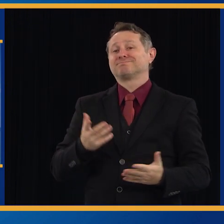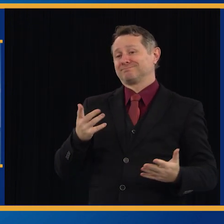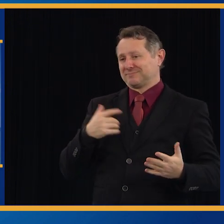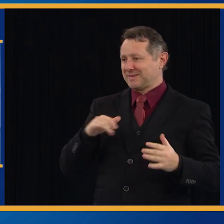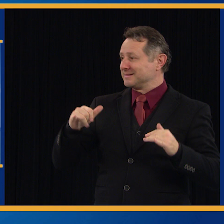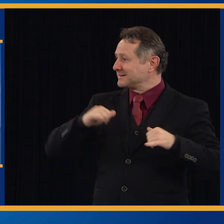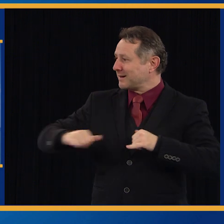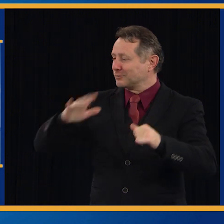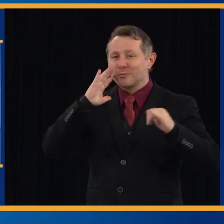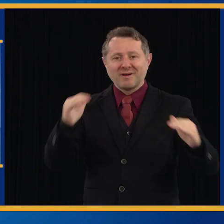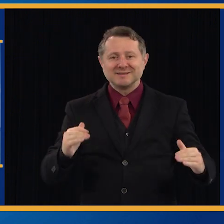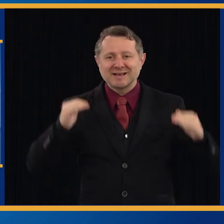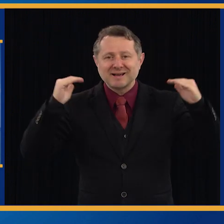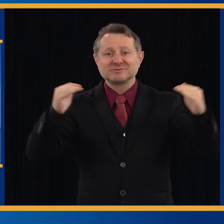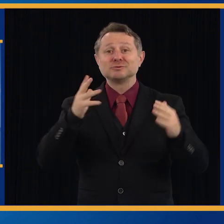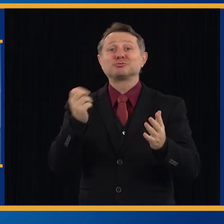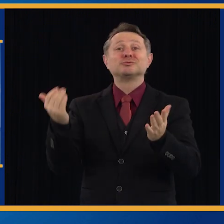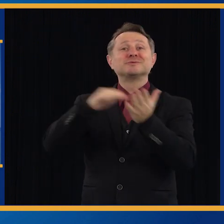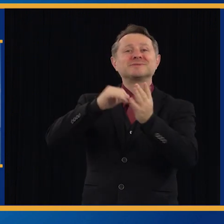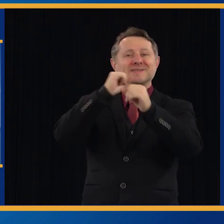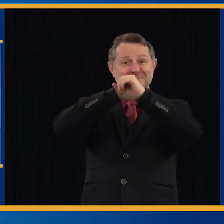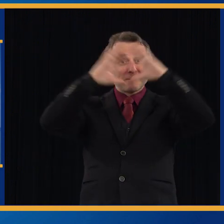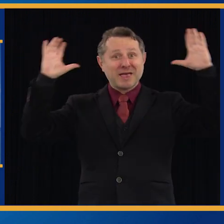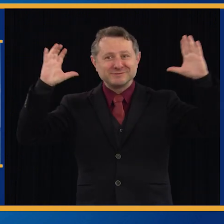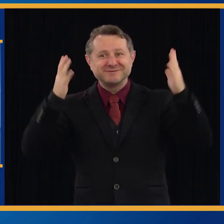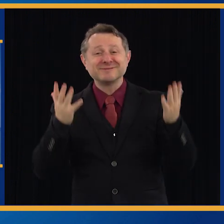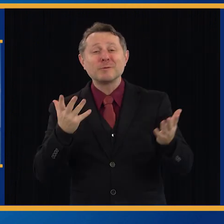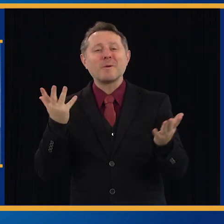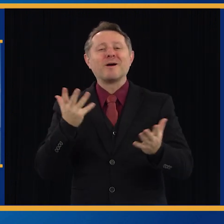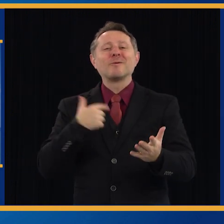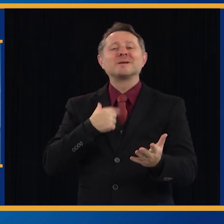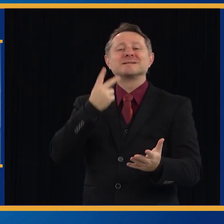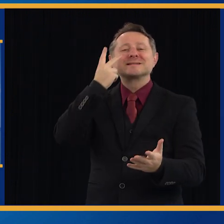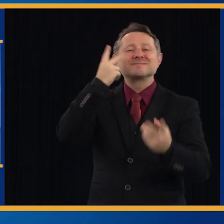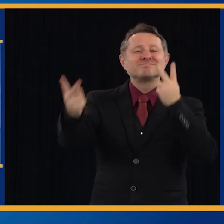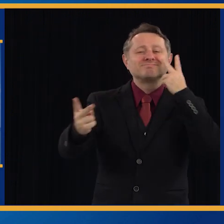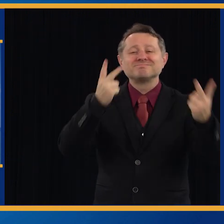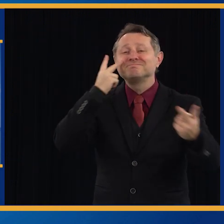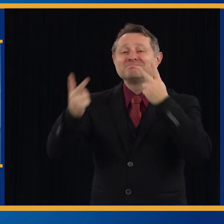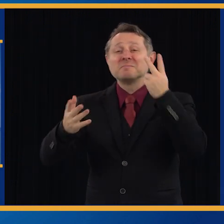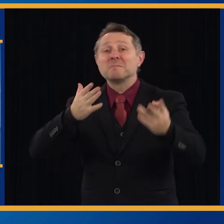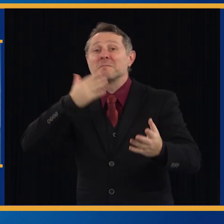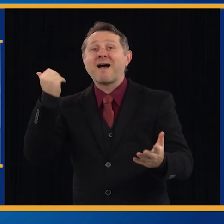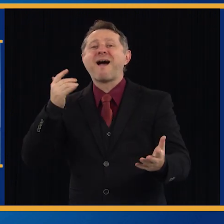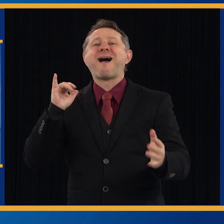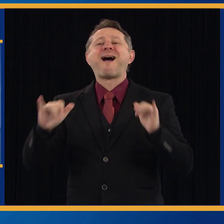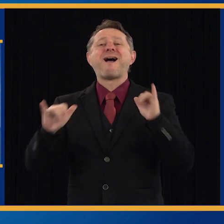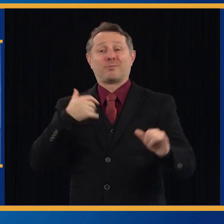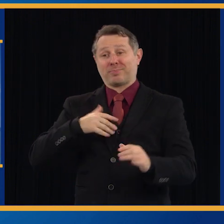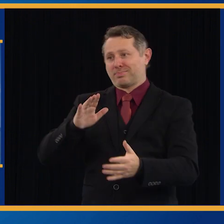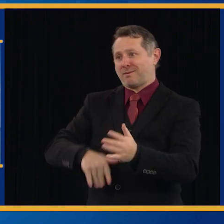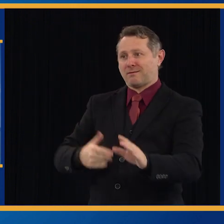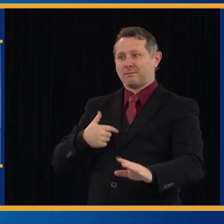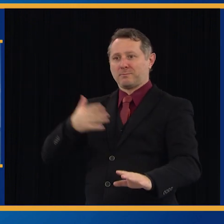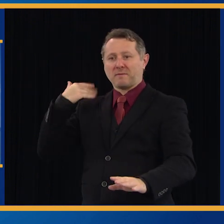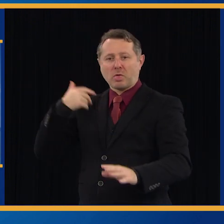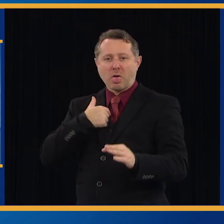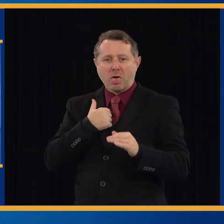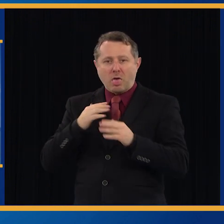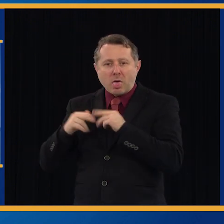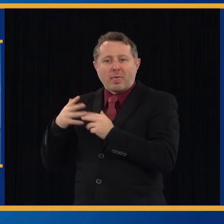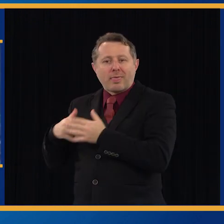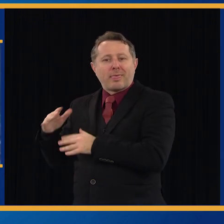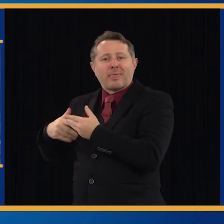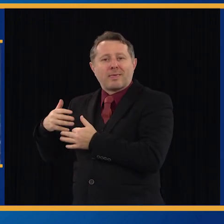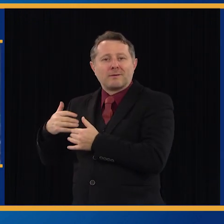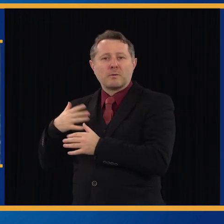we reopen will be better than what we had before. Build back better. Build back better. BBB. And that's what we're